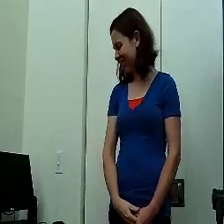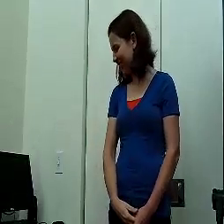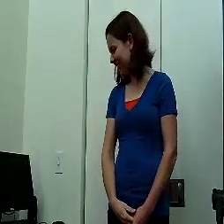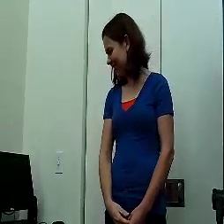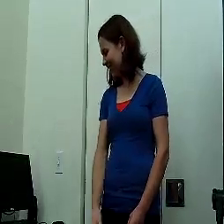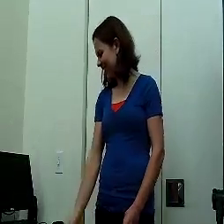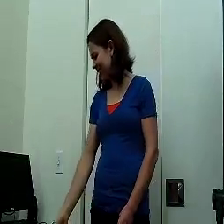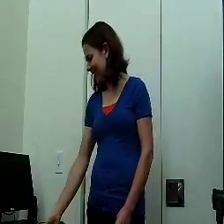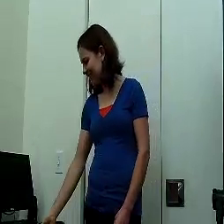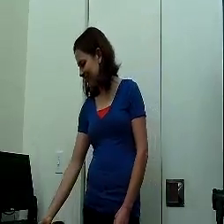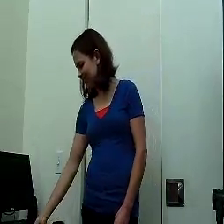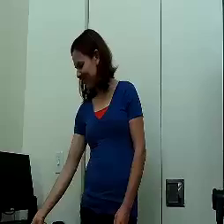I'm not sure.